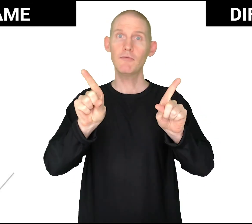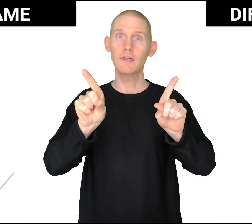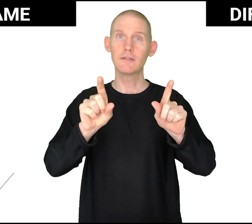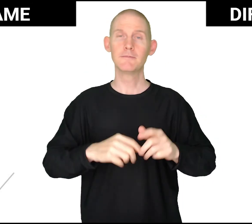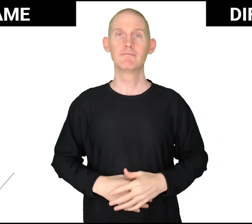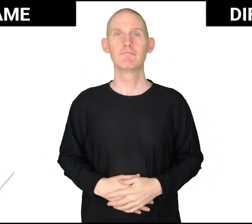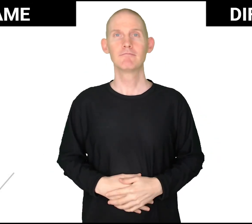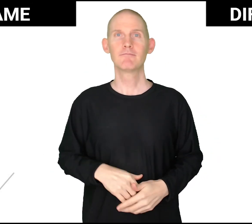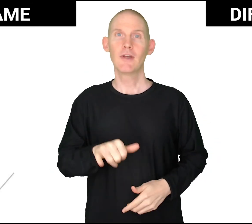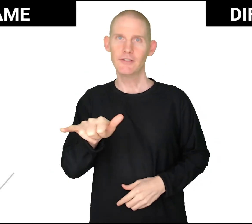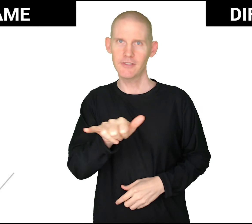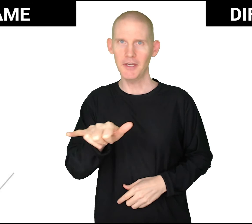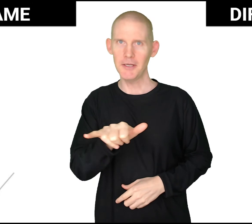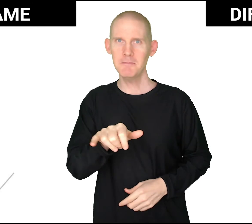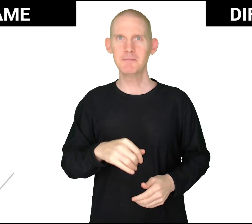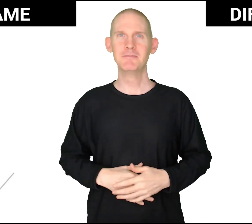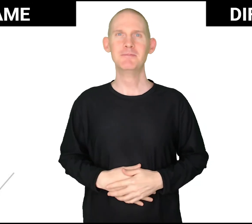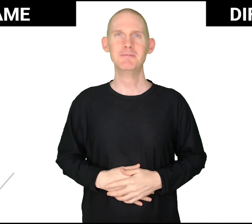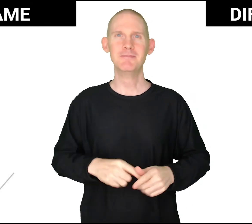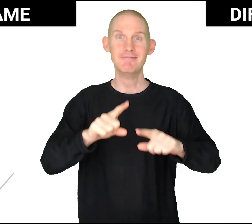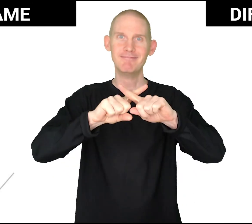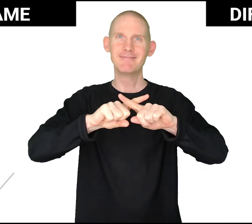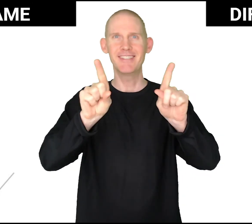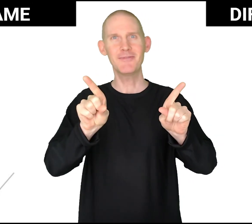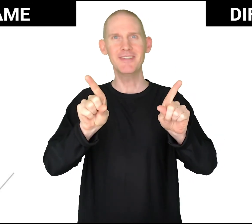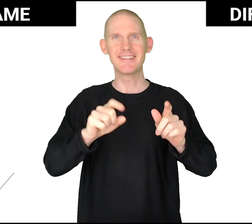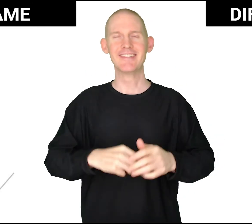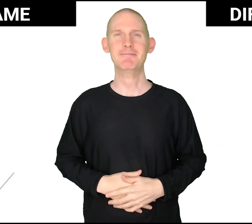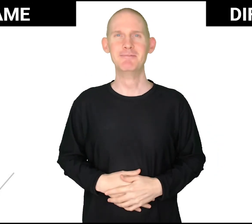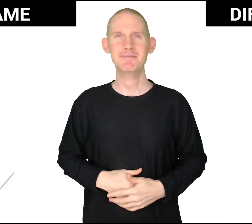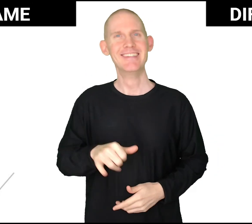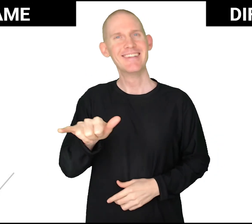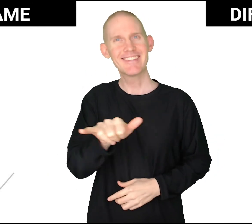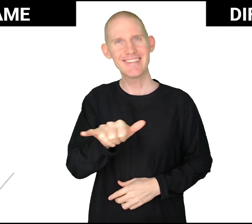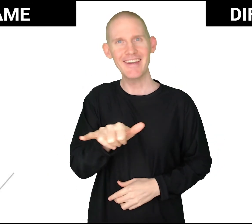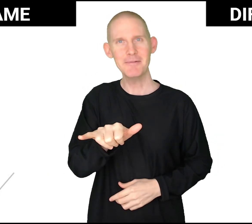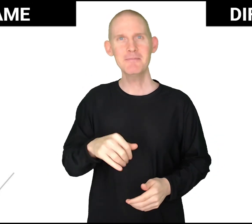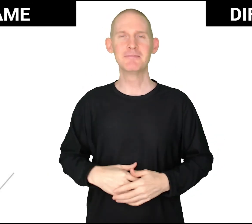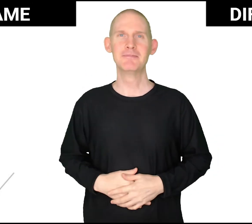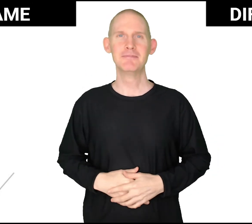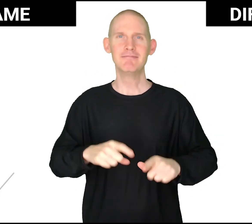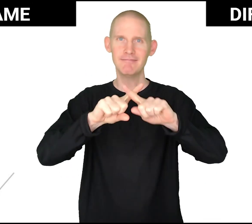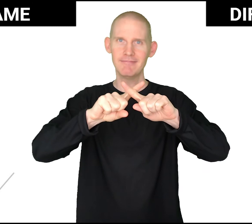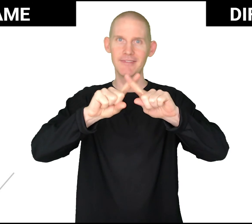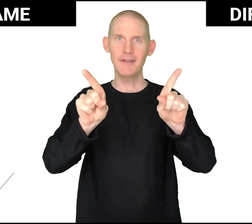different. Same, different. Same,